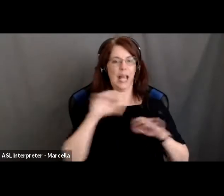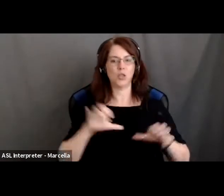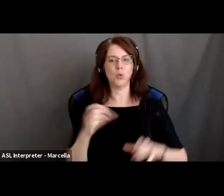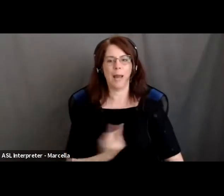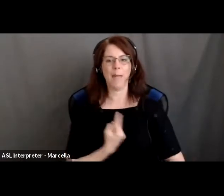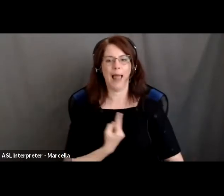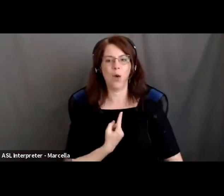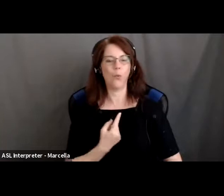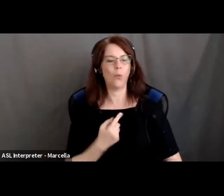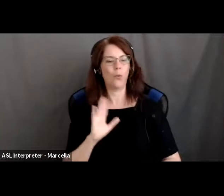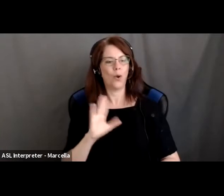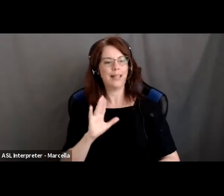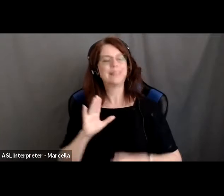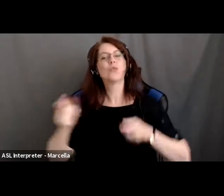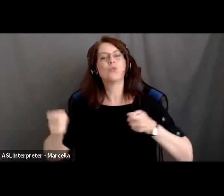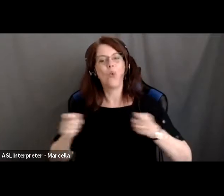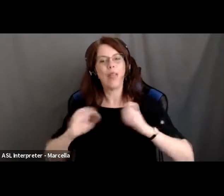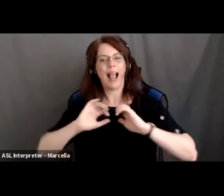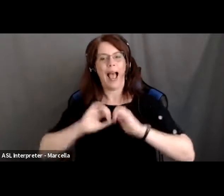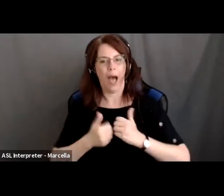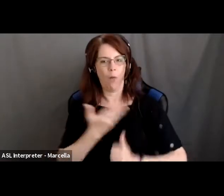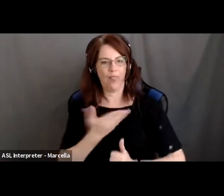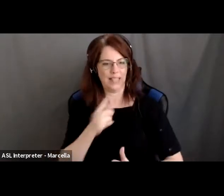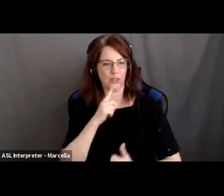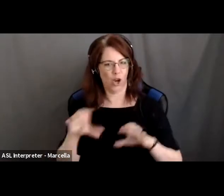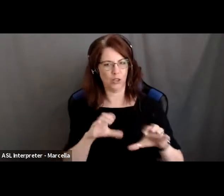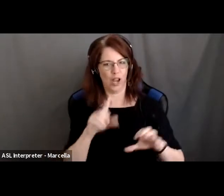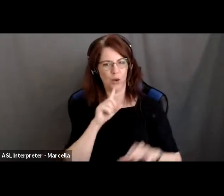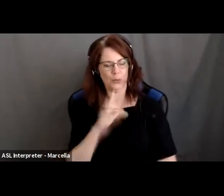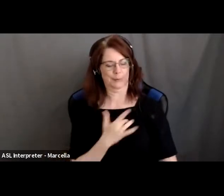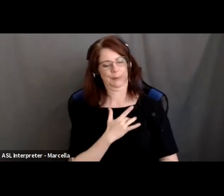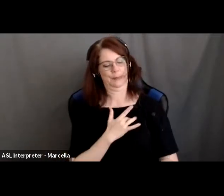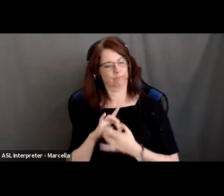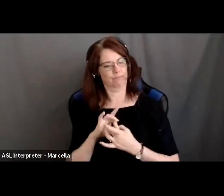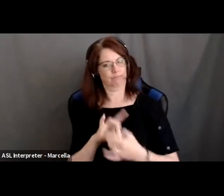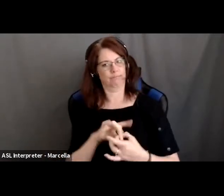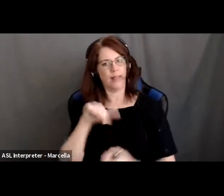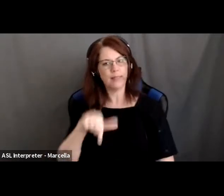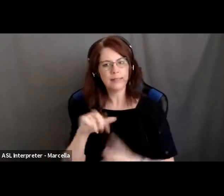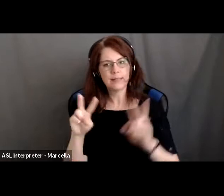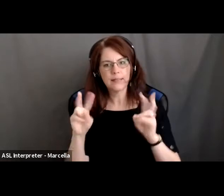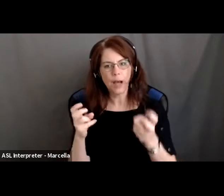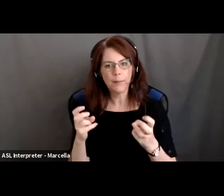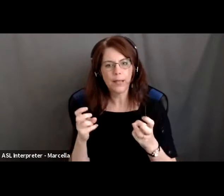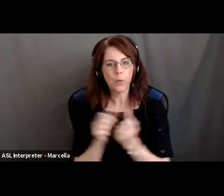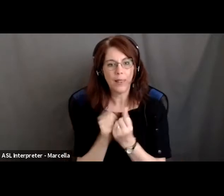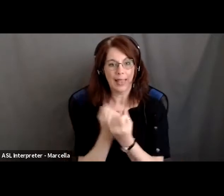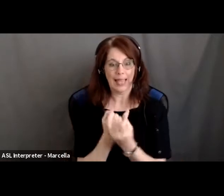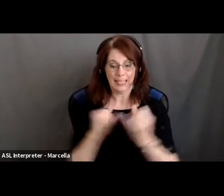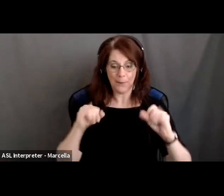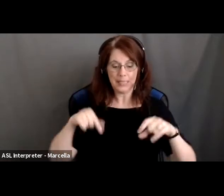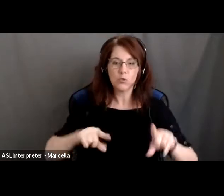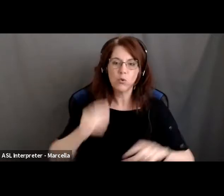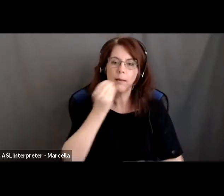in control of how things are done. This one, it really resonated with this topic, with independence at